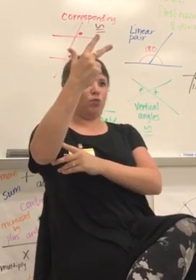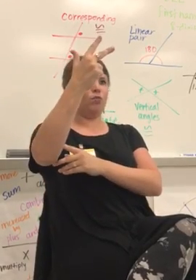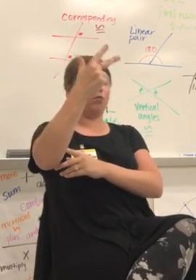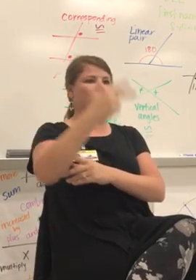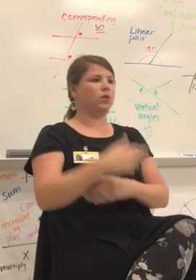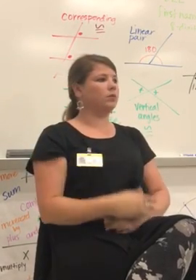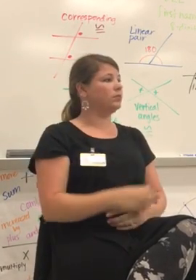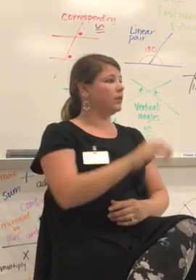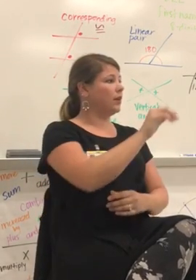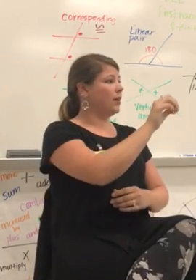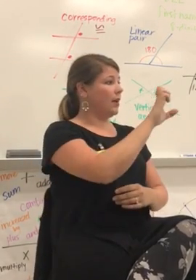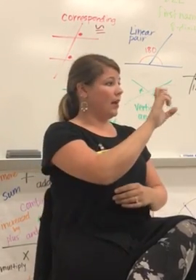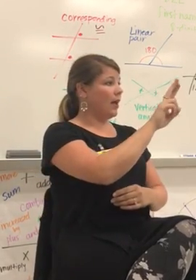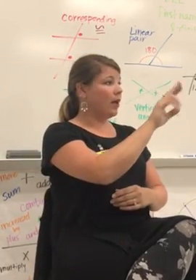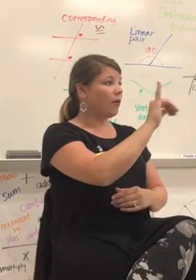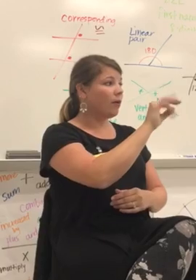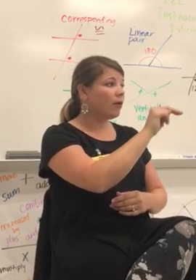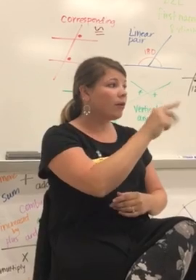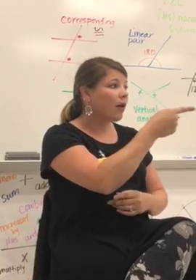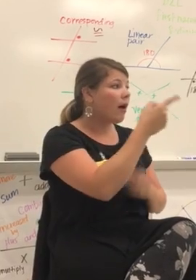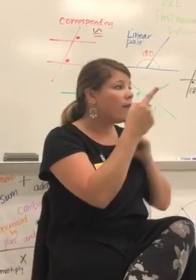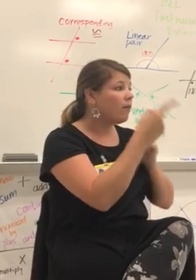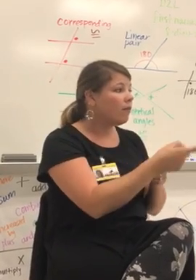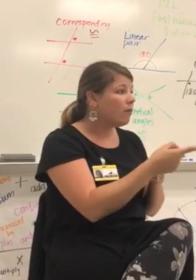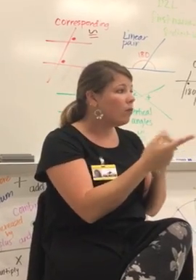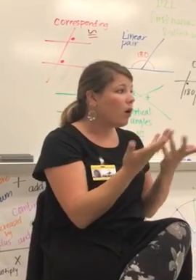Yeah, you're not doing anything, that's why I called him. That's the whole point.